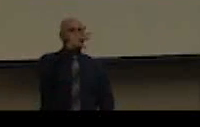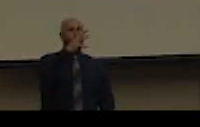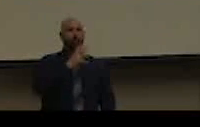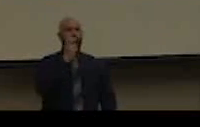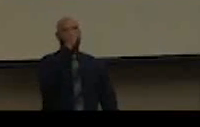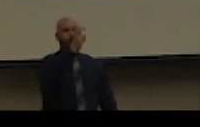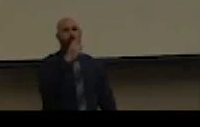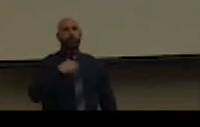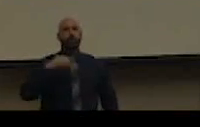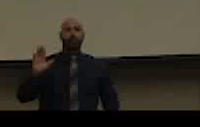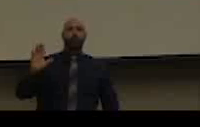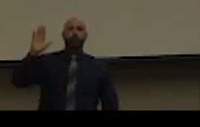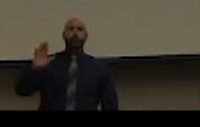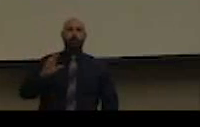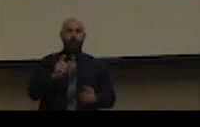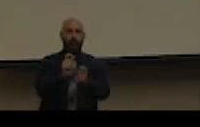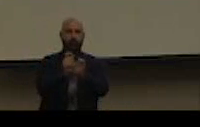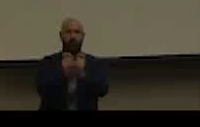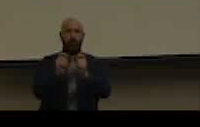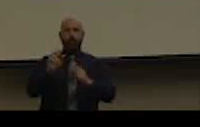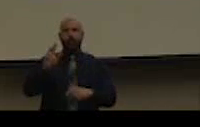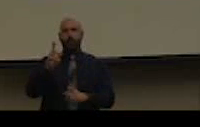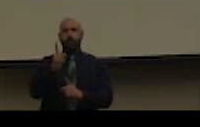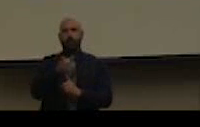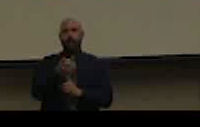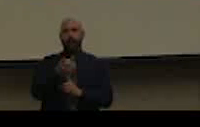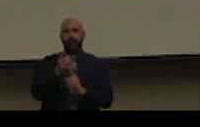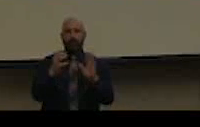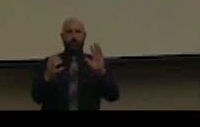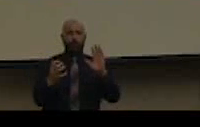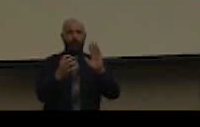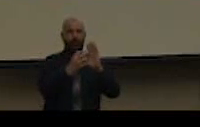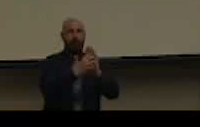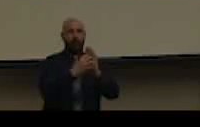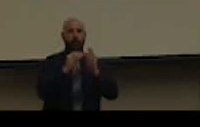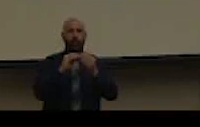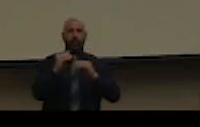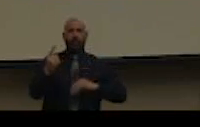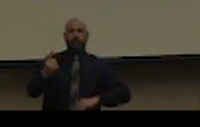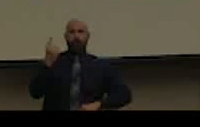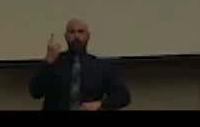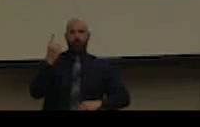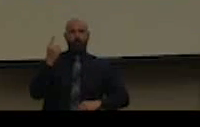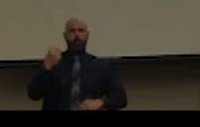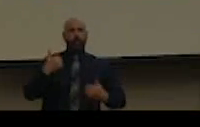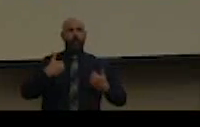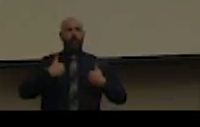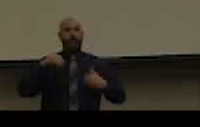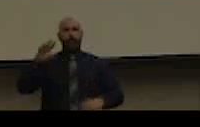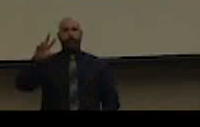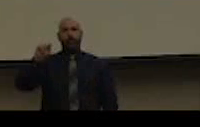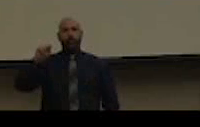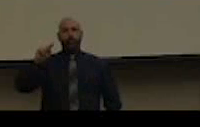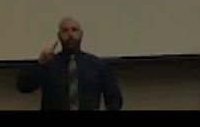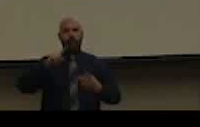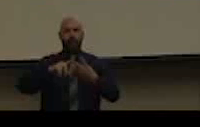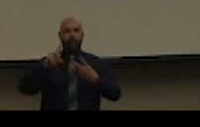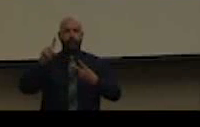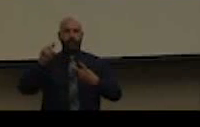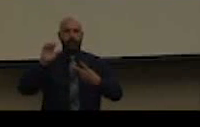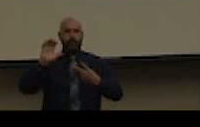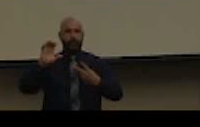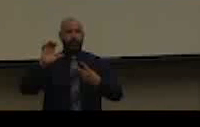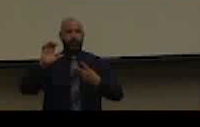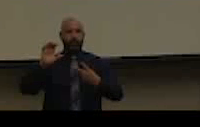Okay. On the paragraph with the one, there's October, December. Either October